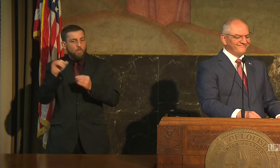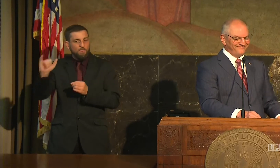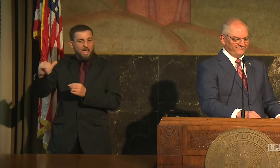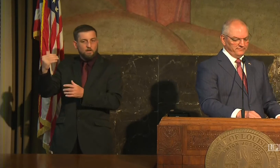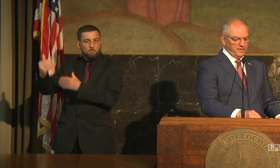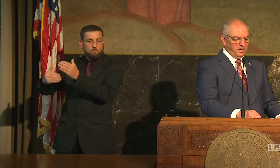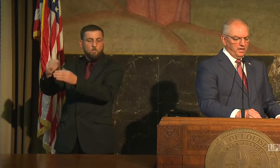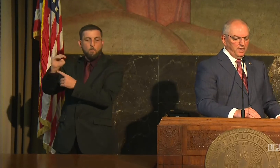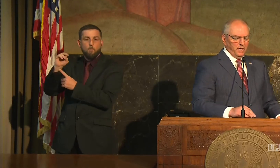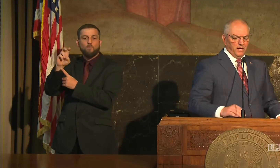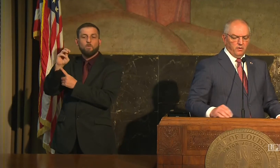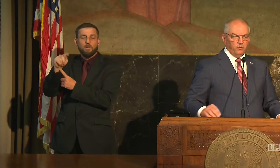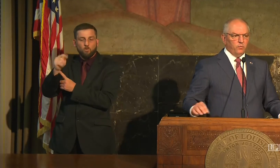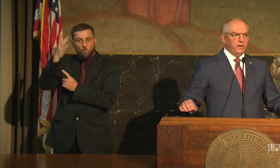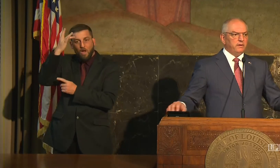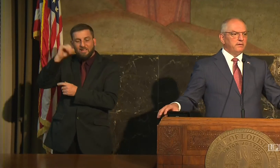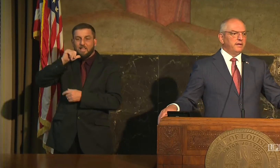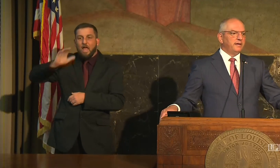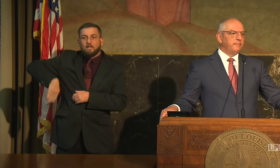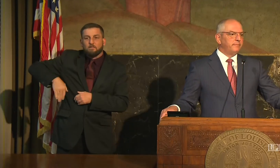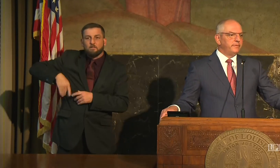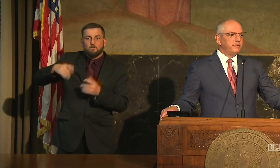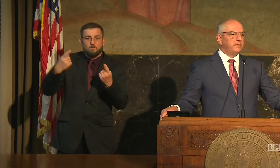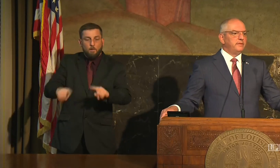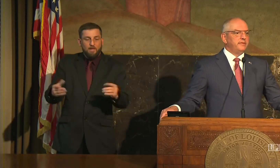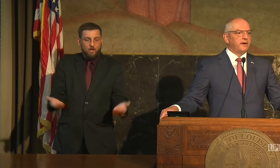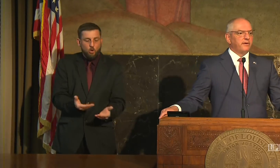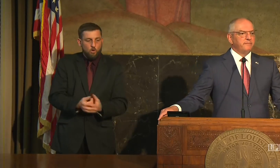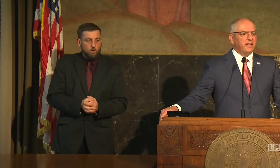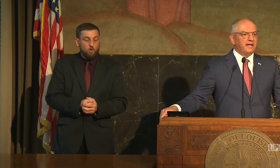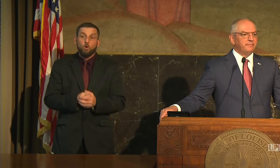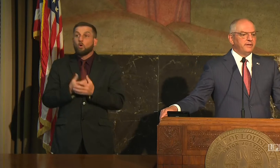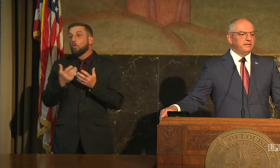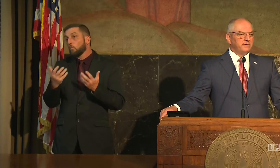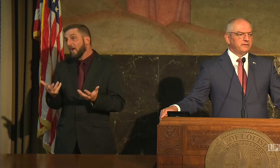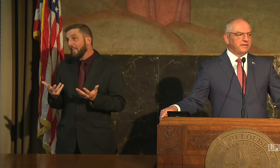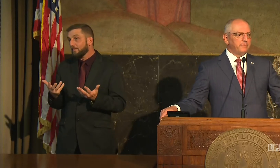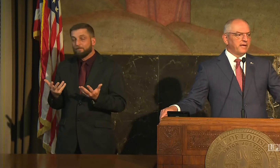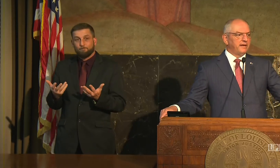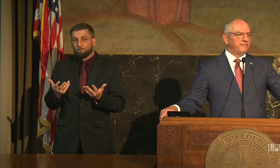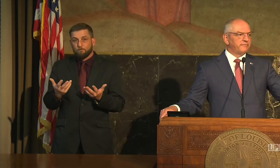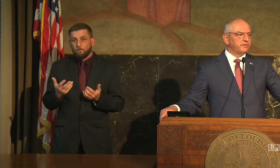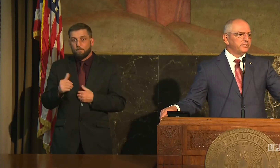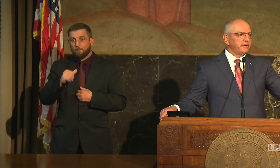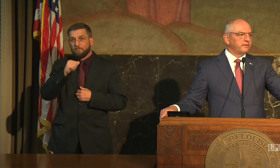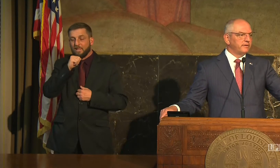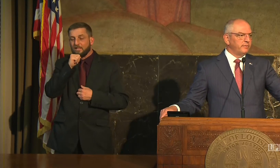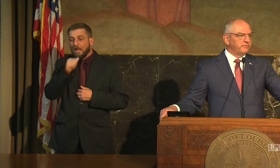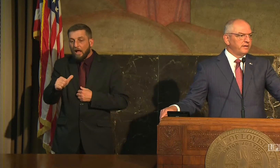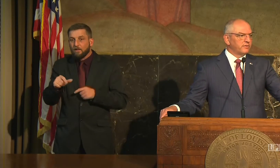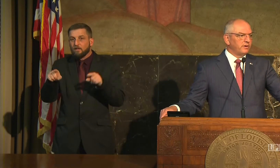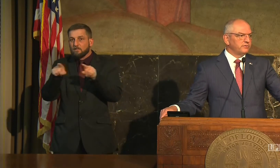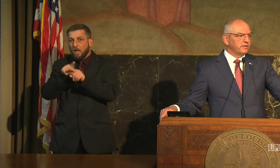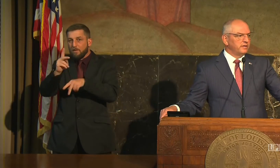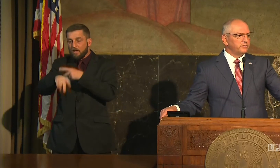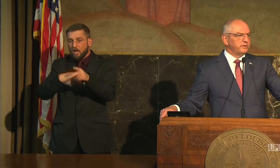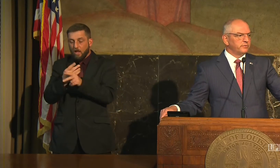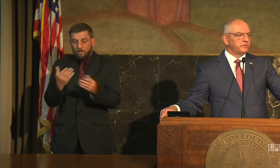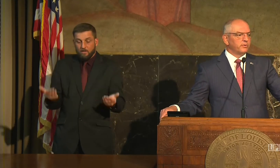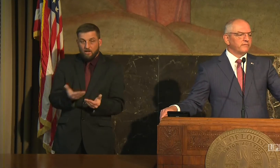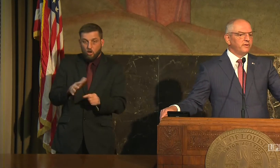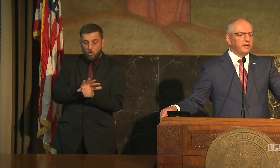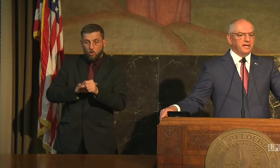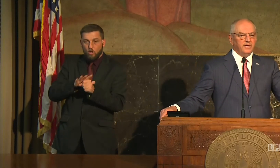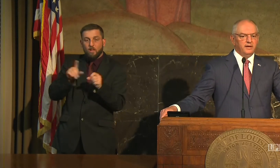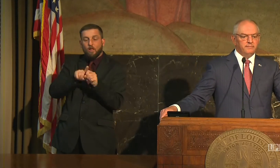movement and why it hasn't come here. Well, there have not been the same kind of efforts here that we've seen across the country